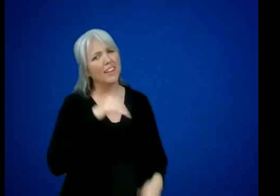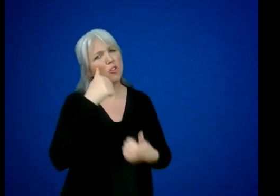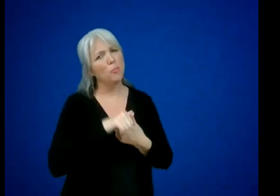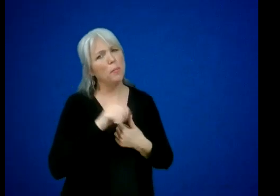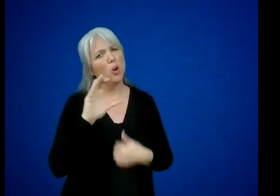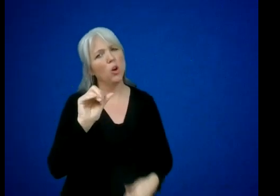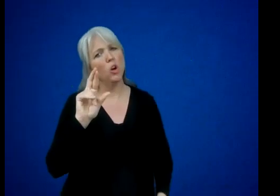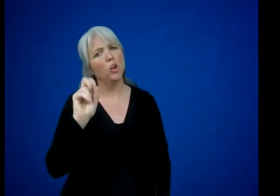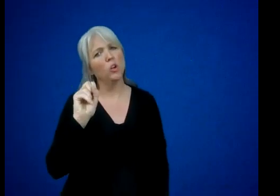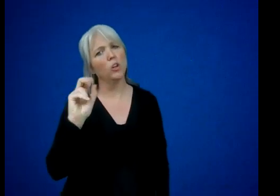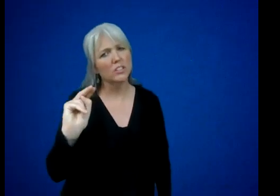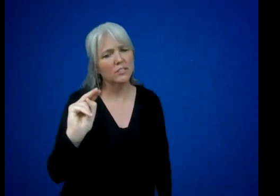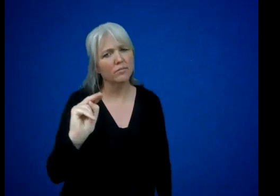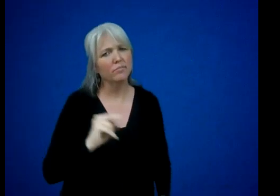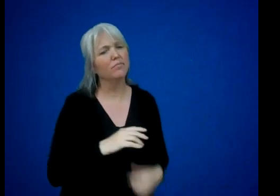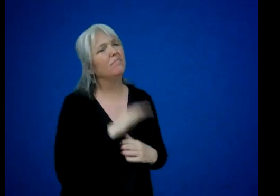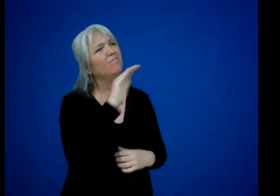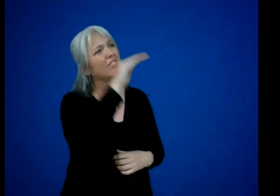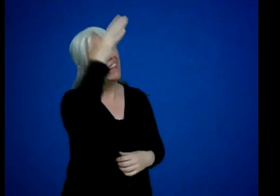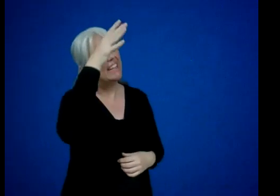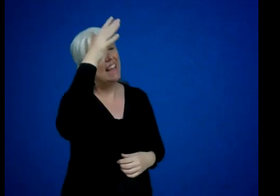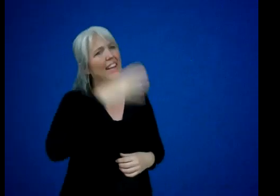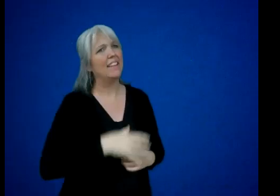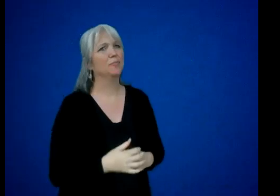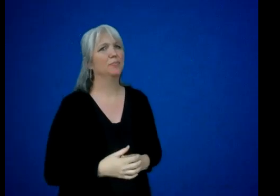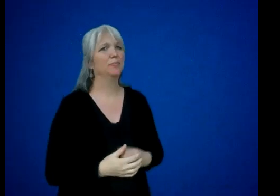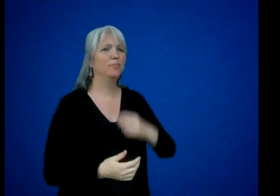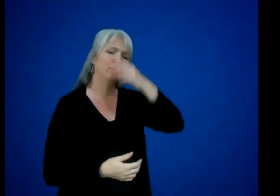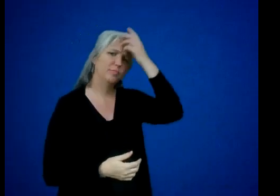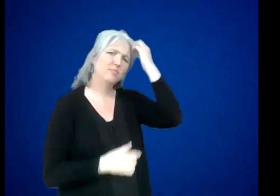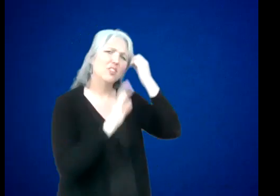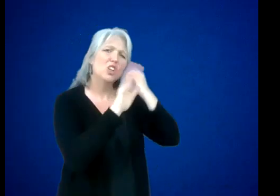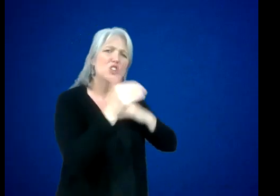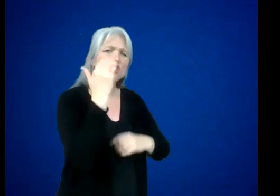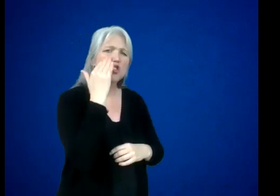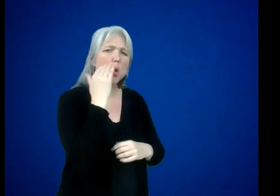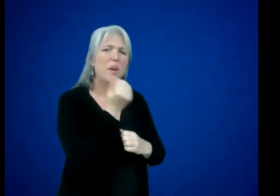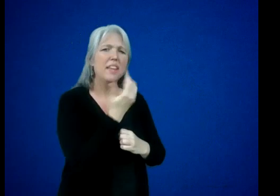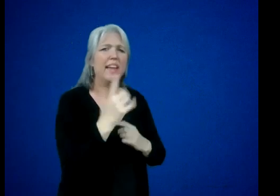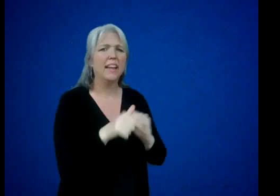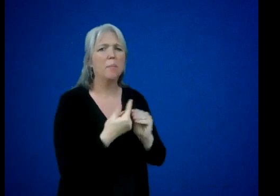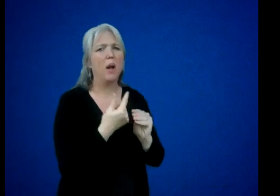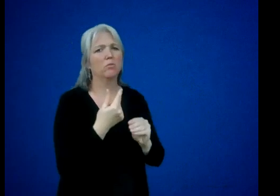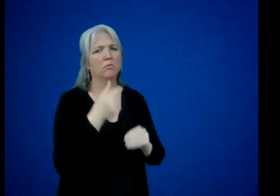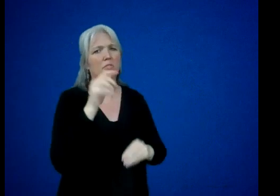Carson. Daddy, I said, do you know anything about Amanda